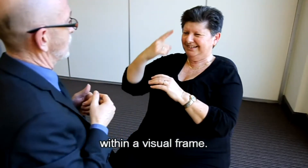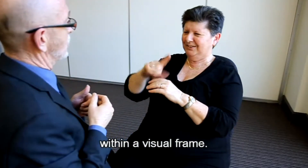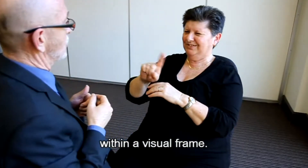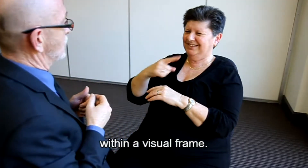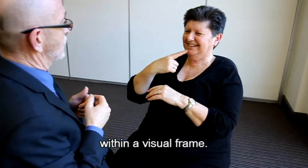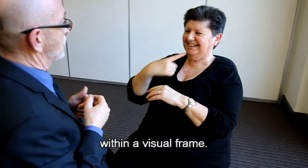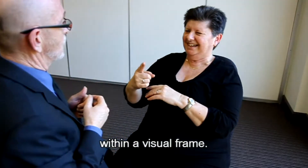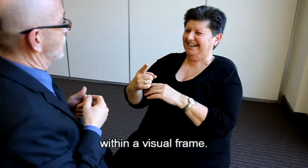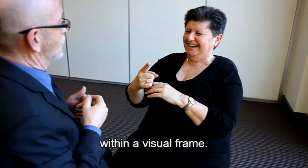frame.